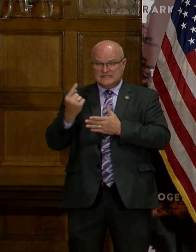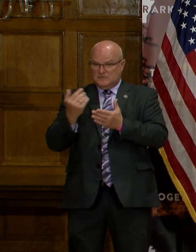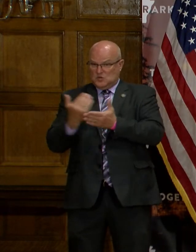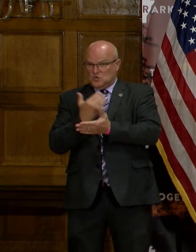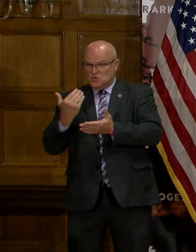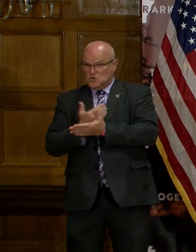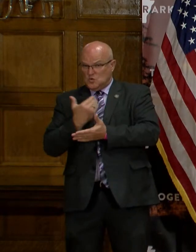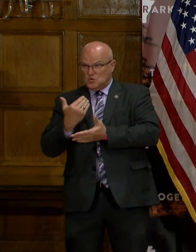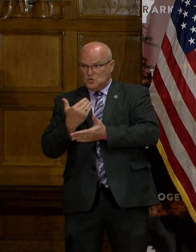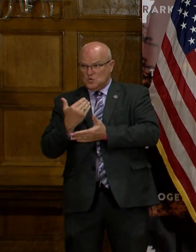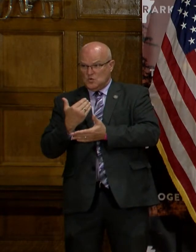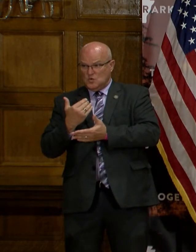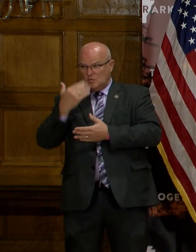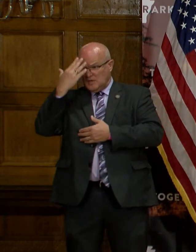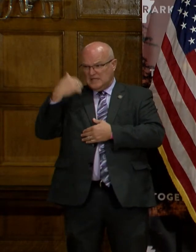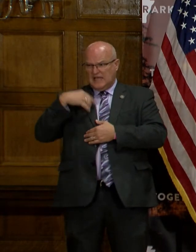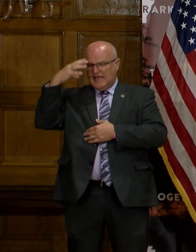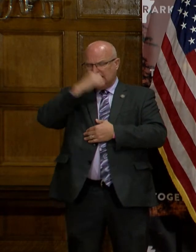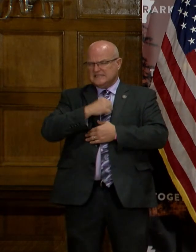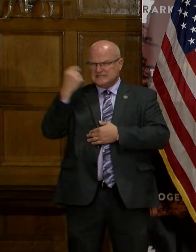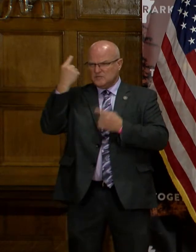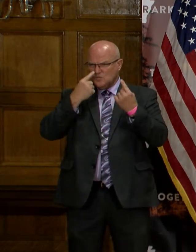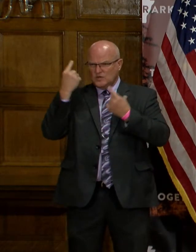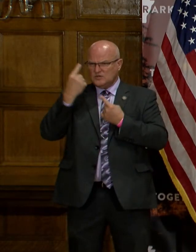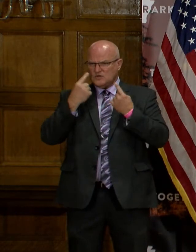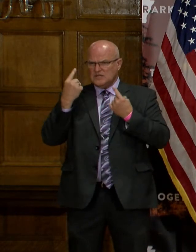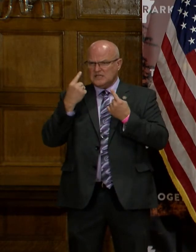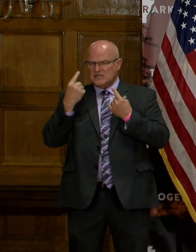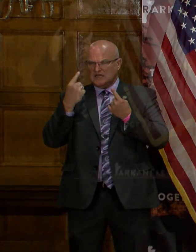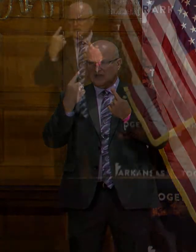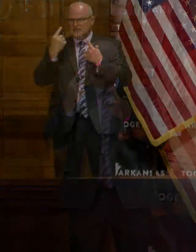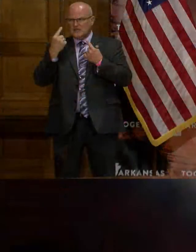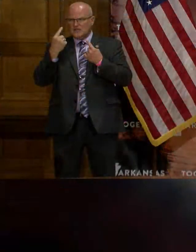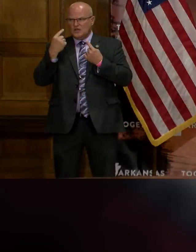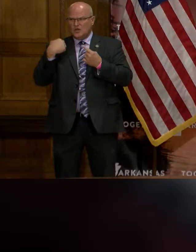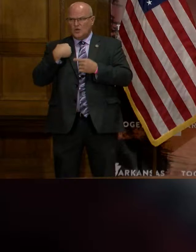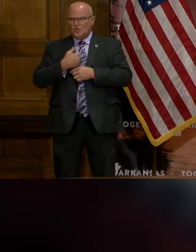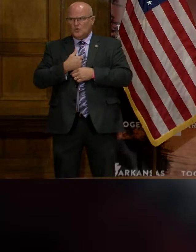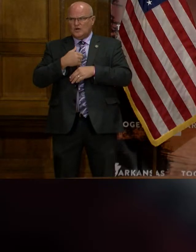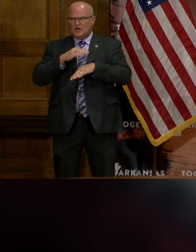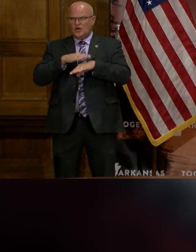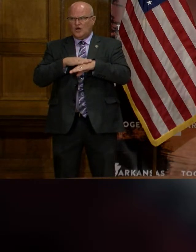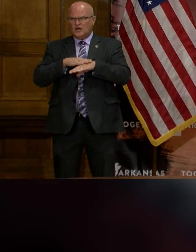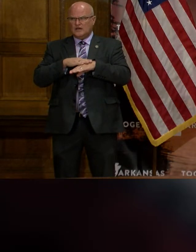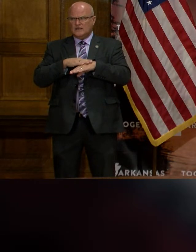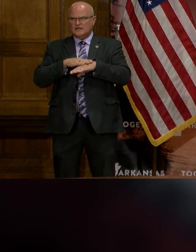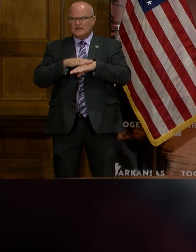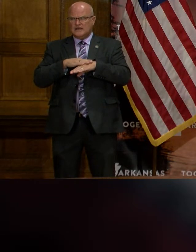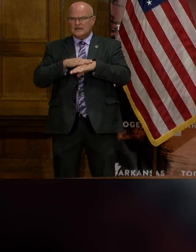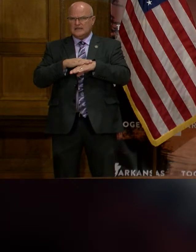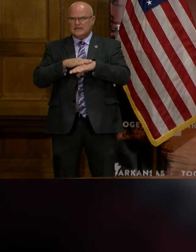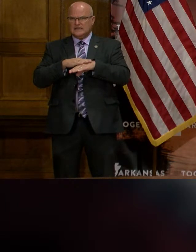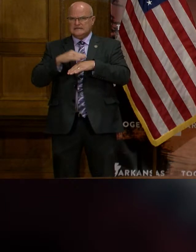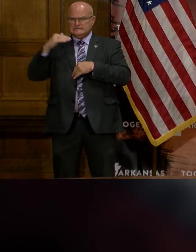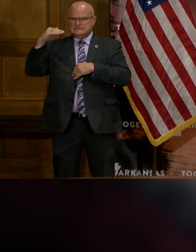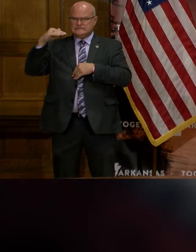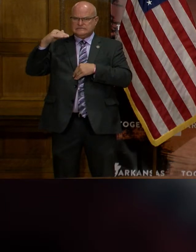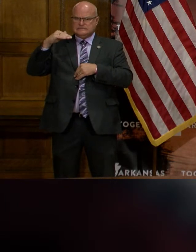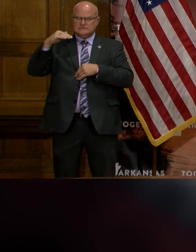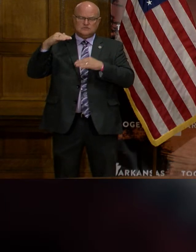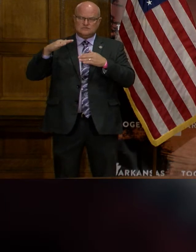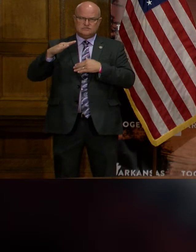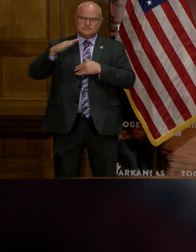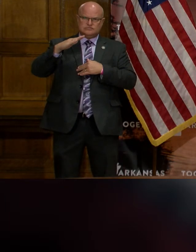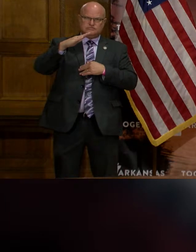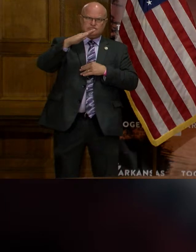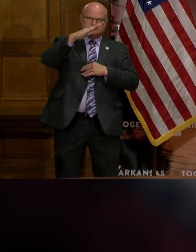new? Because I guess I'm wondering, we seem to be on kind of a bad trajectory in terms of our cases,